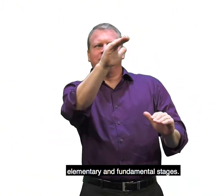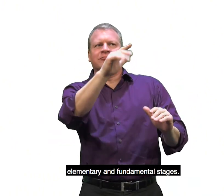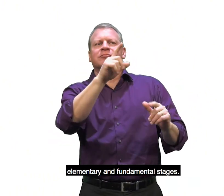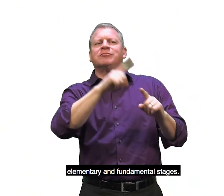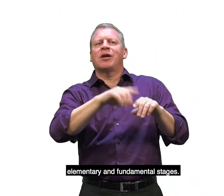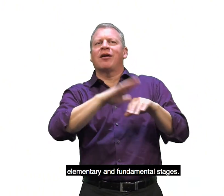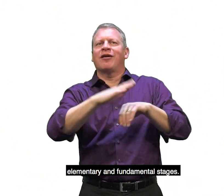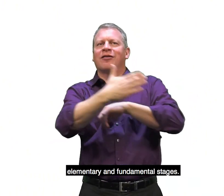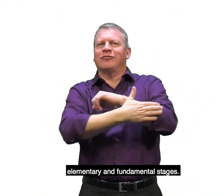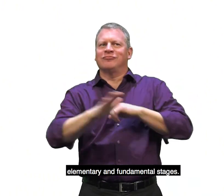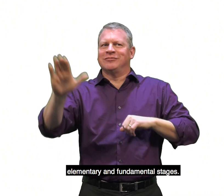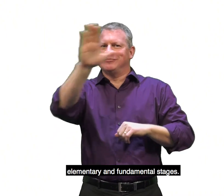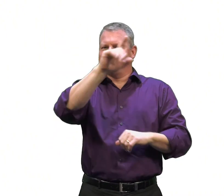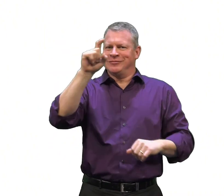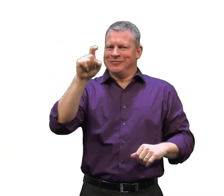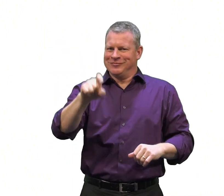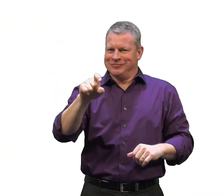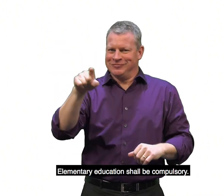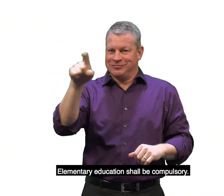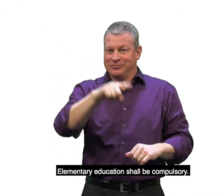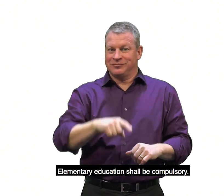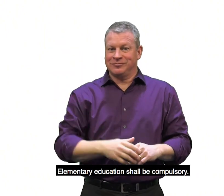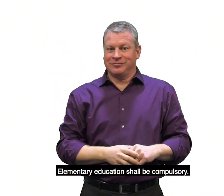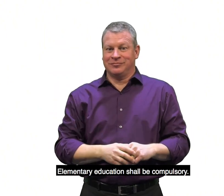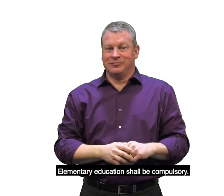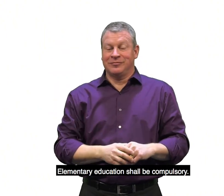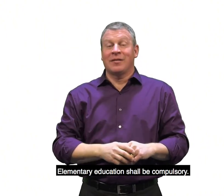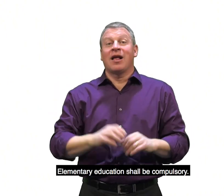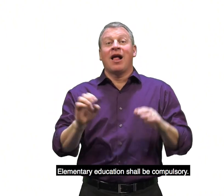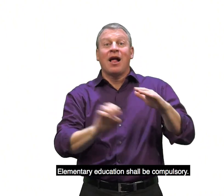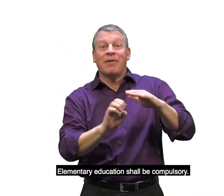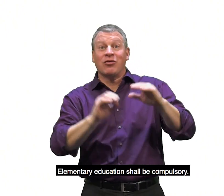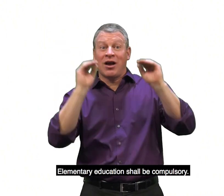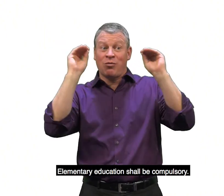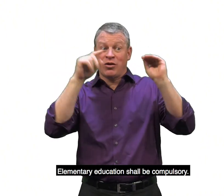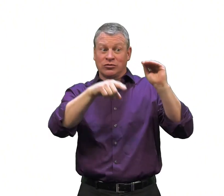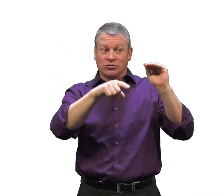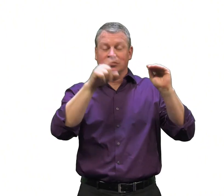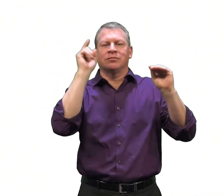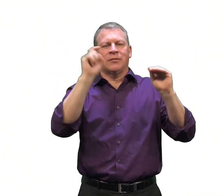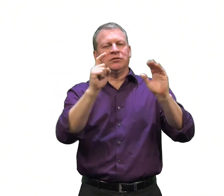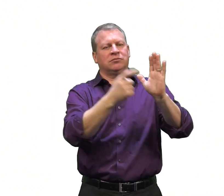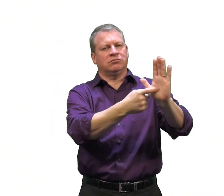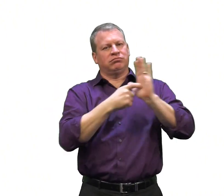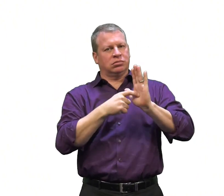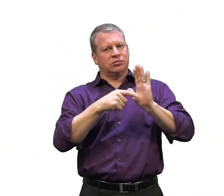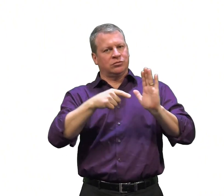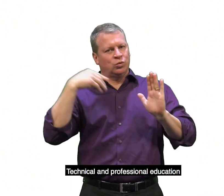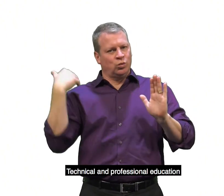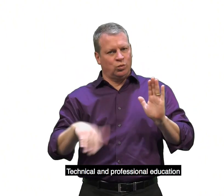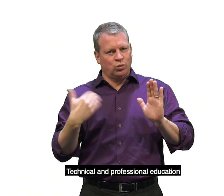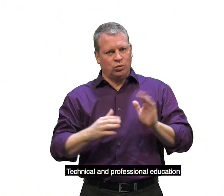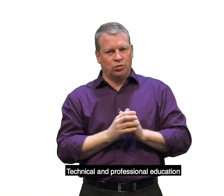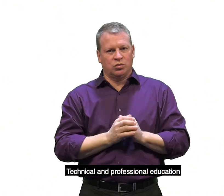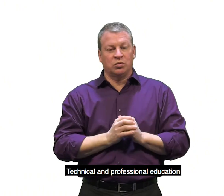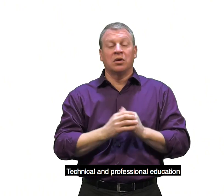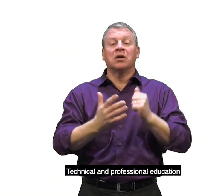and fundamental stages. Elementary education shall be compulsory. Technical and